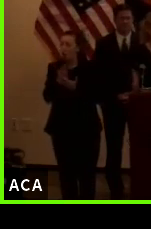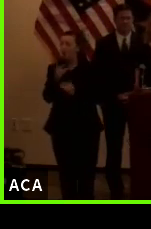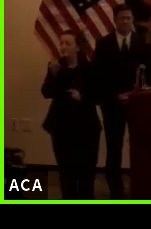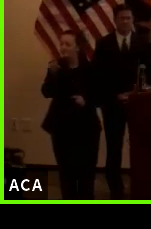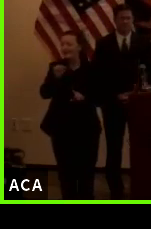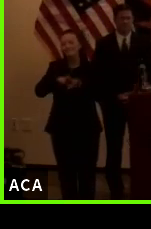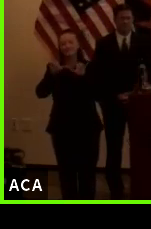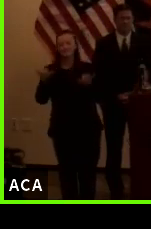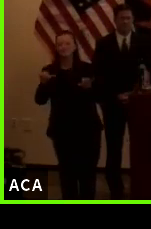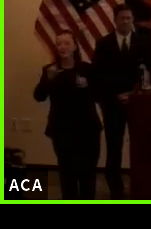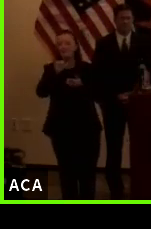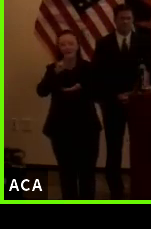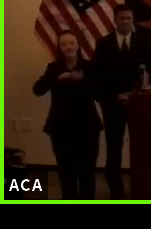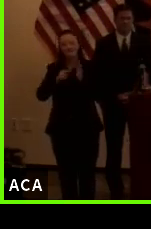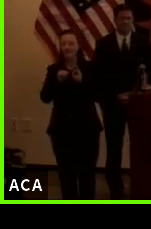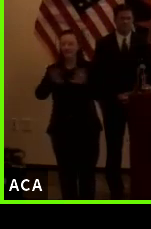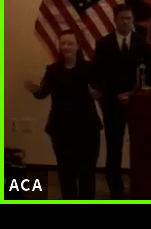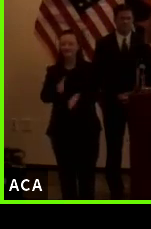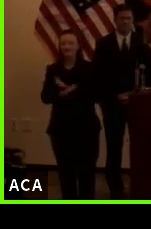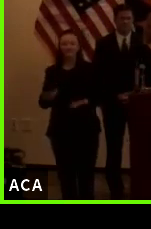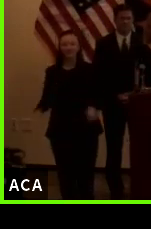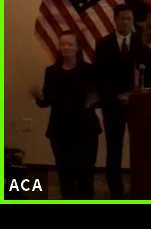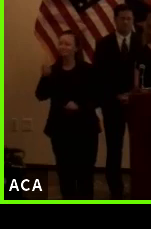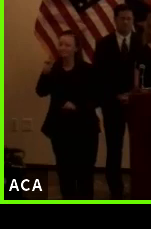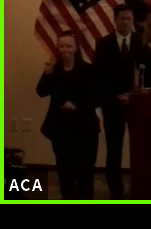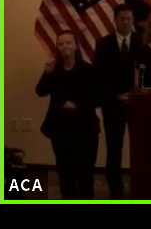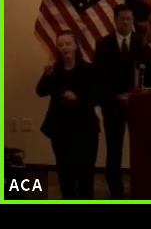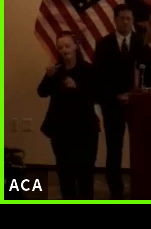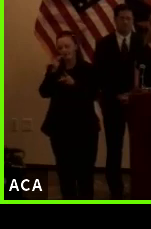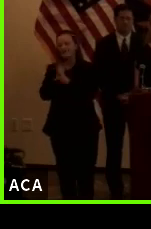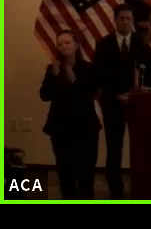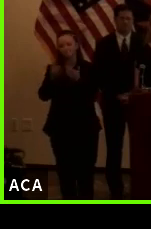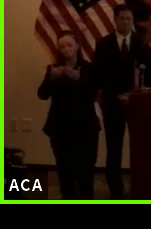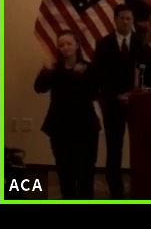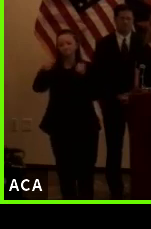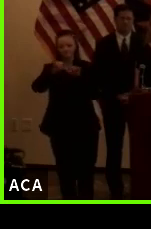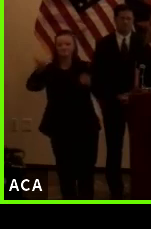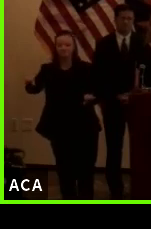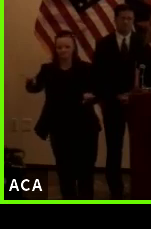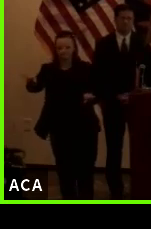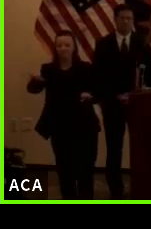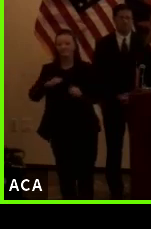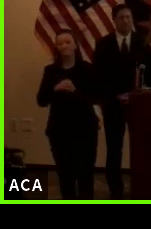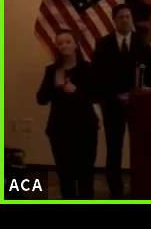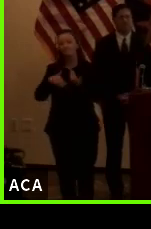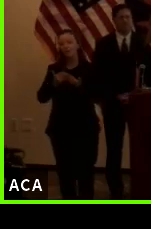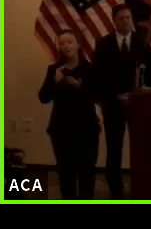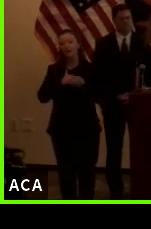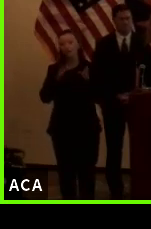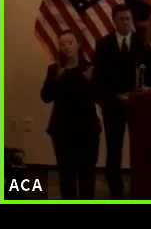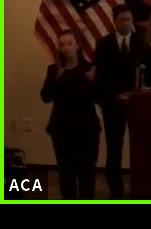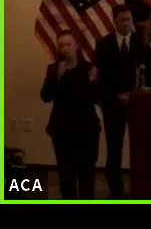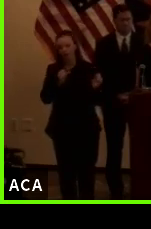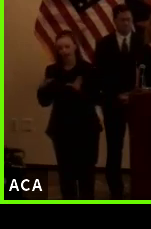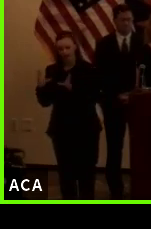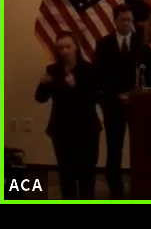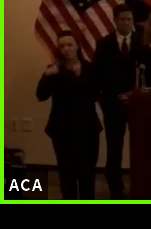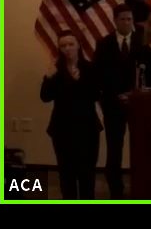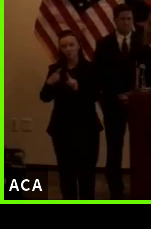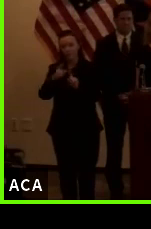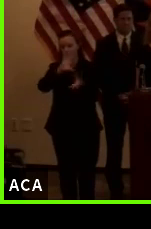vigilant about being physically distanced. With all of our mitigation strategies, our primary goal has been to protect